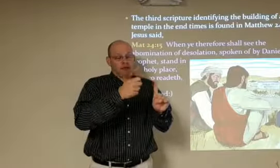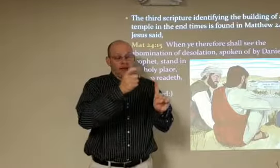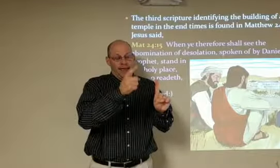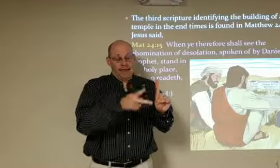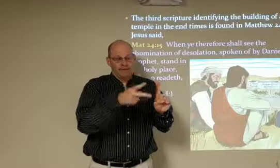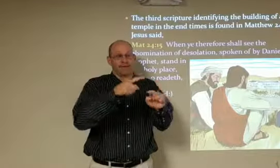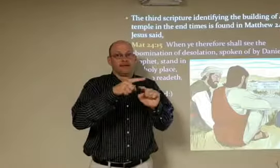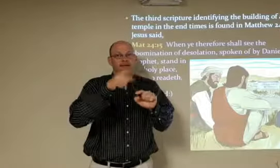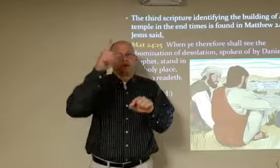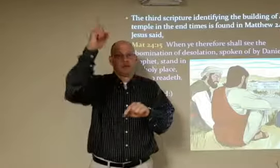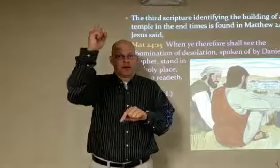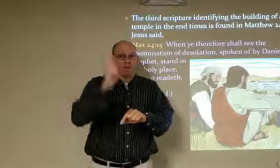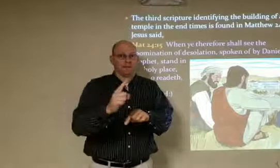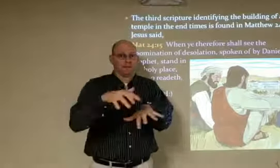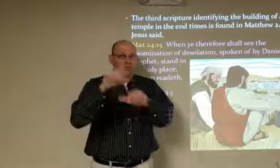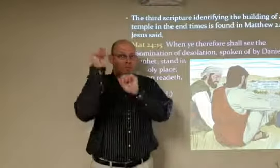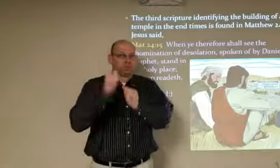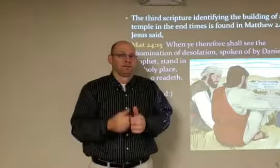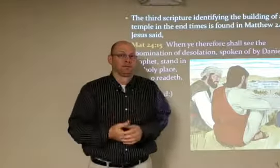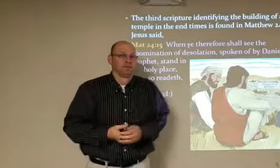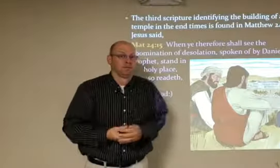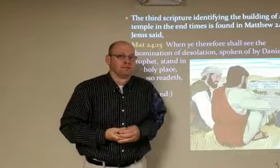second coming. It'll be 3.5 years, and then